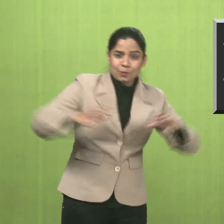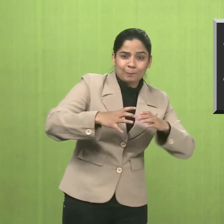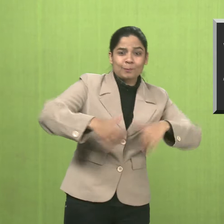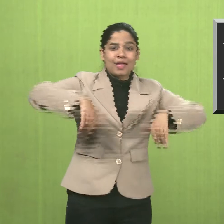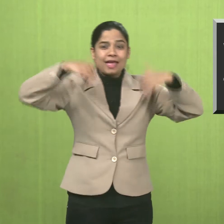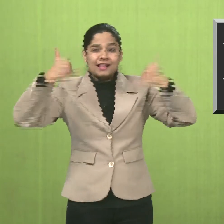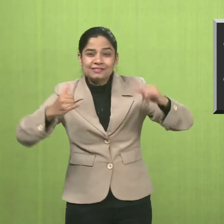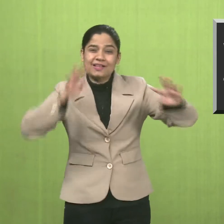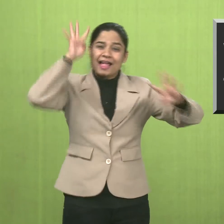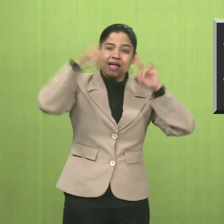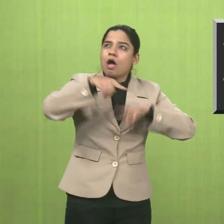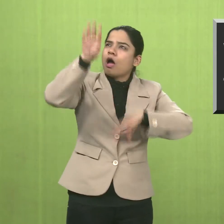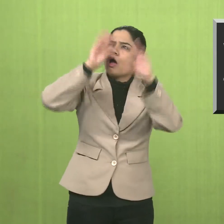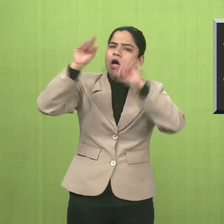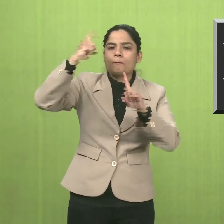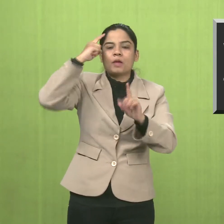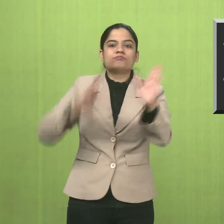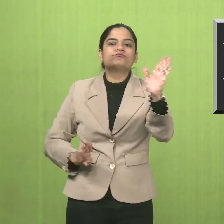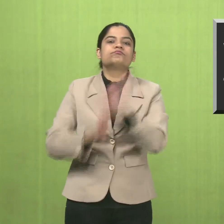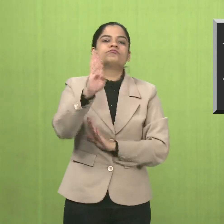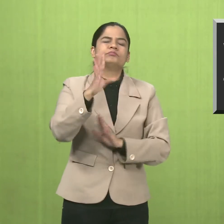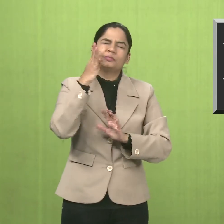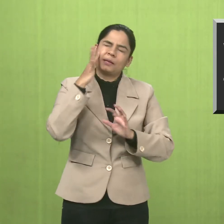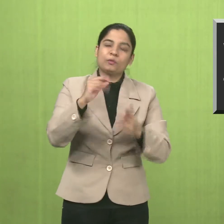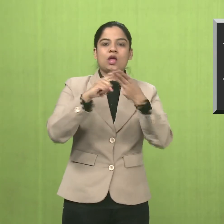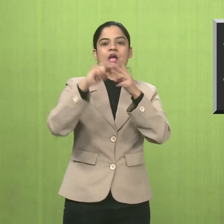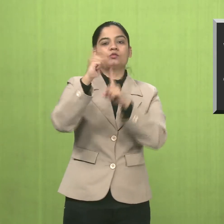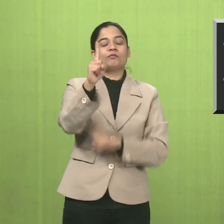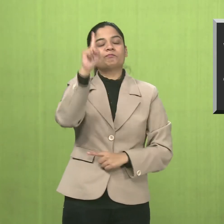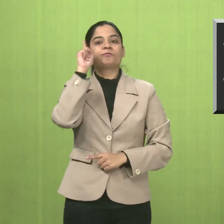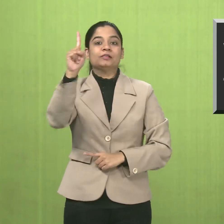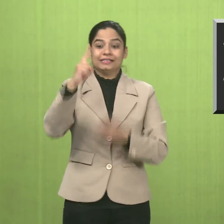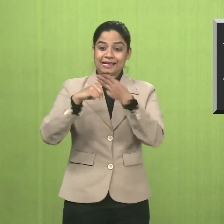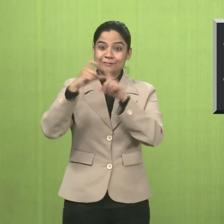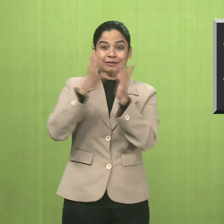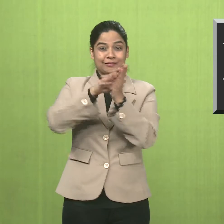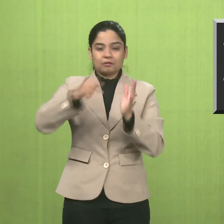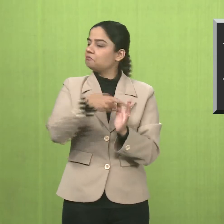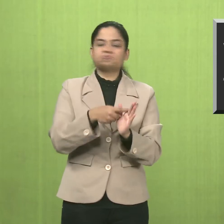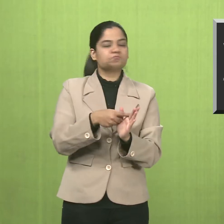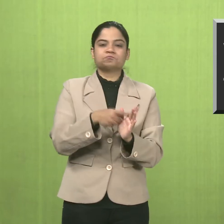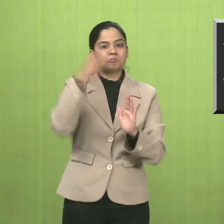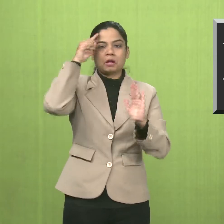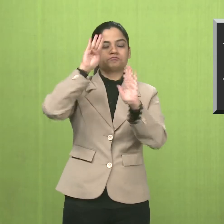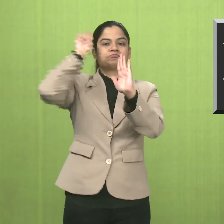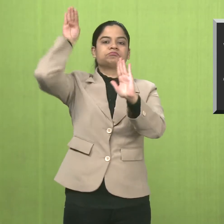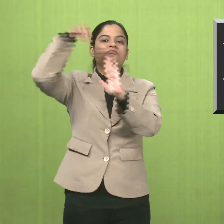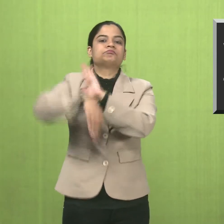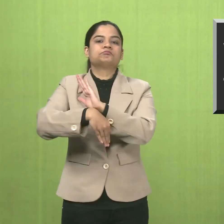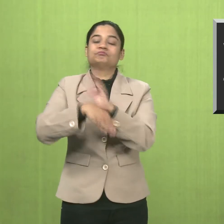is provided. Creativity activities are provided. So education is something that is very,